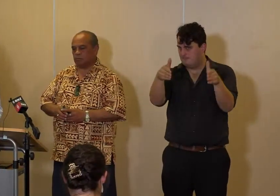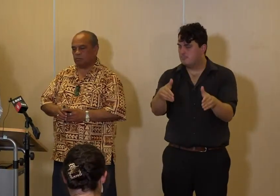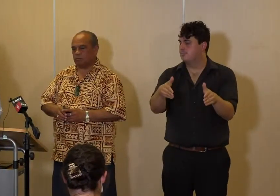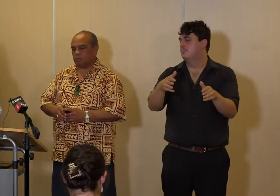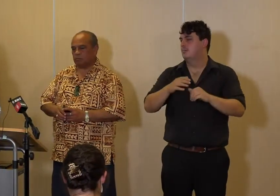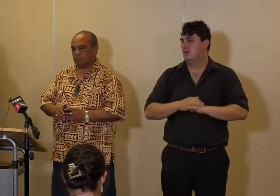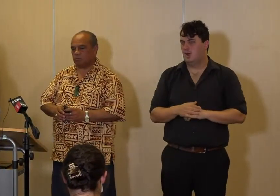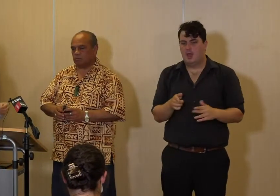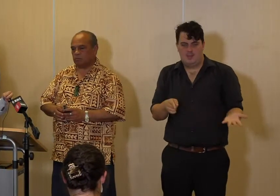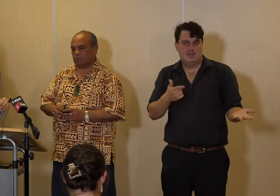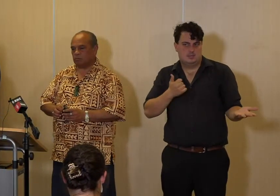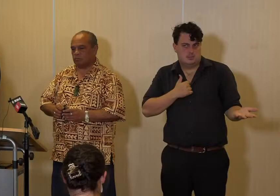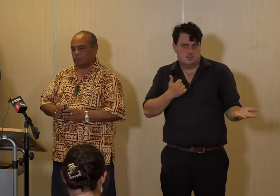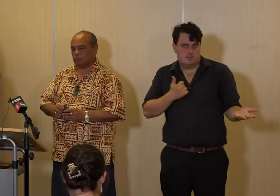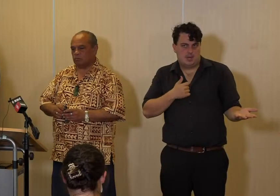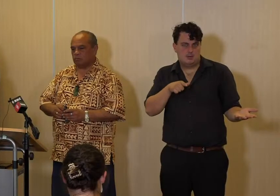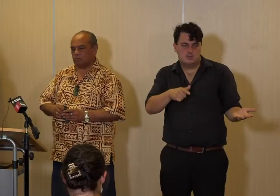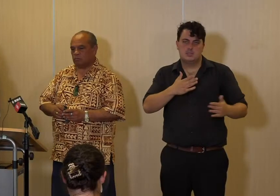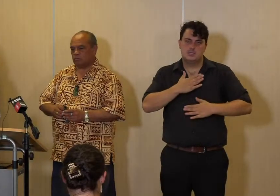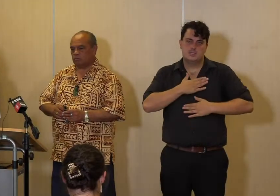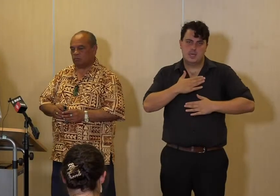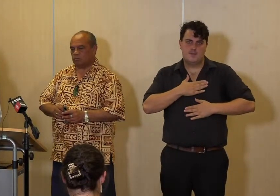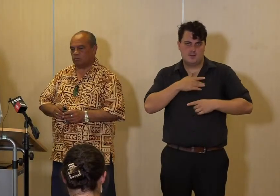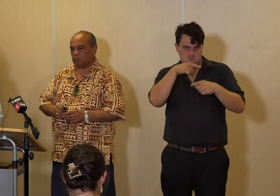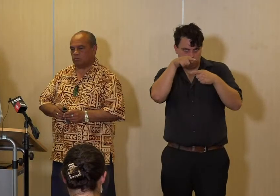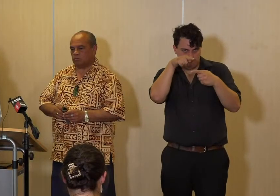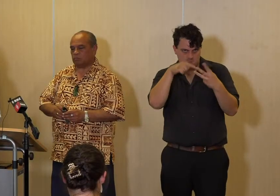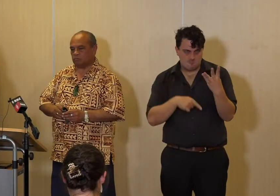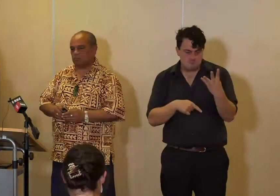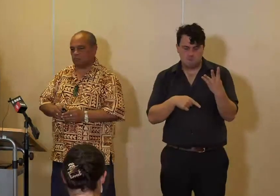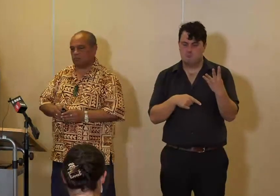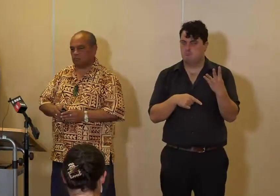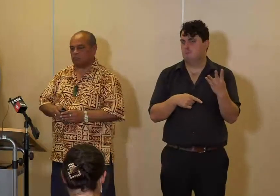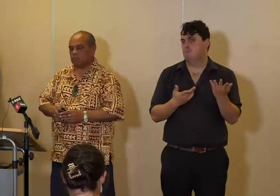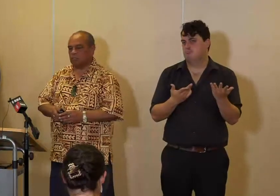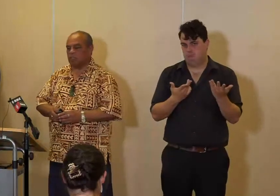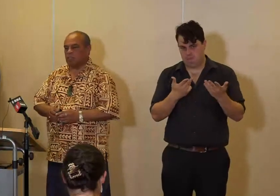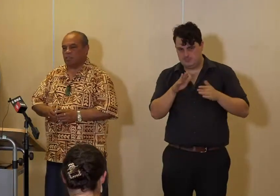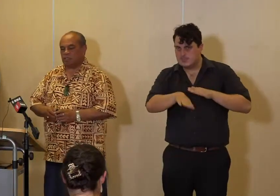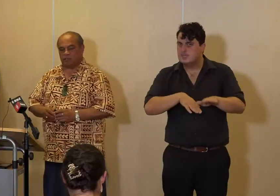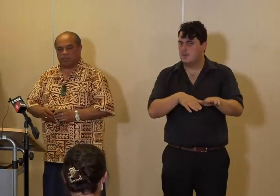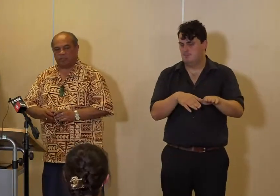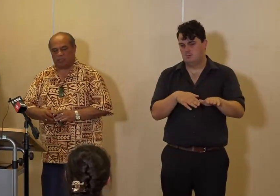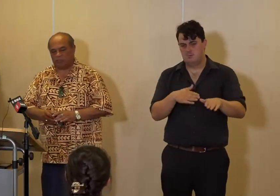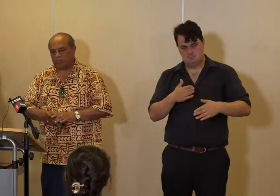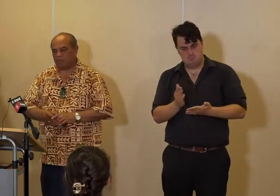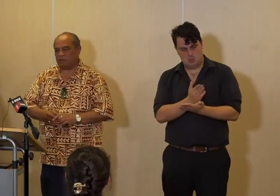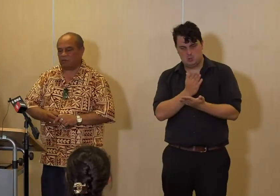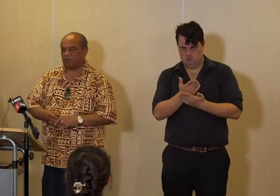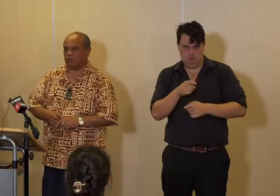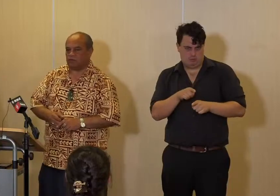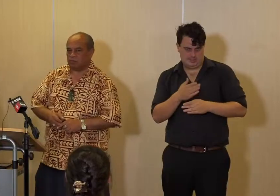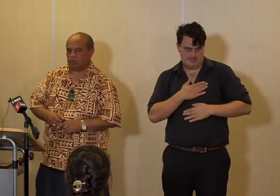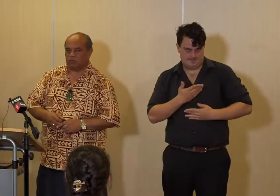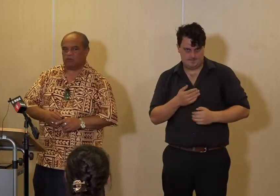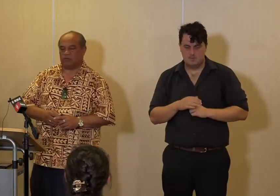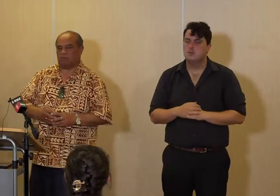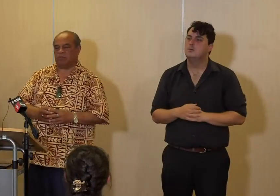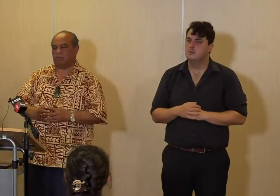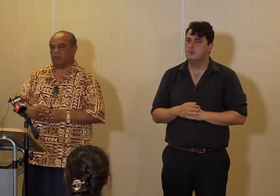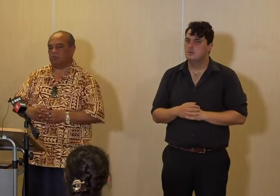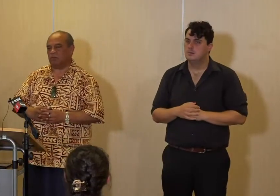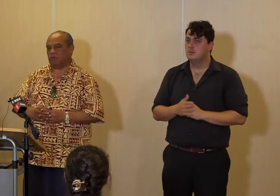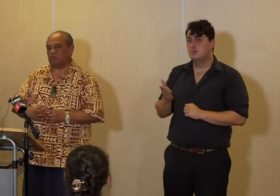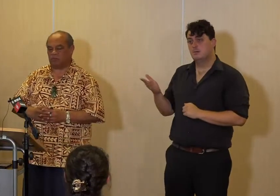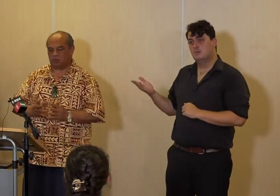expect, that as a precautionary act that people are currently inland. That's right. There's been a lot of offer of support